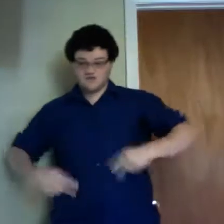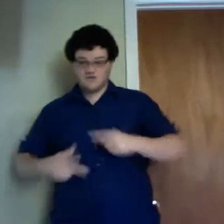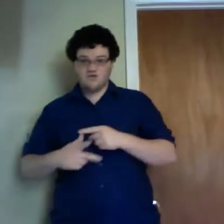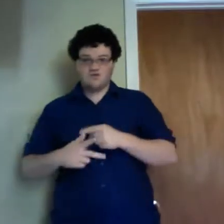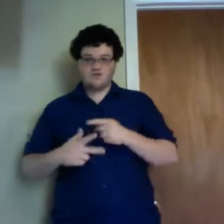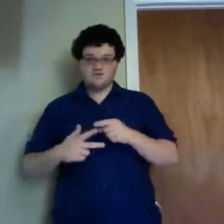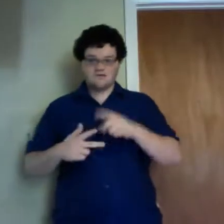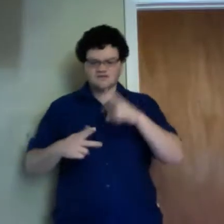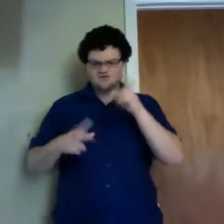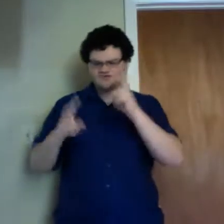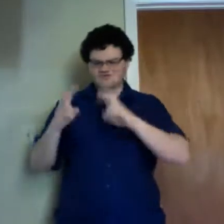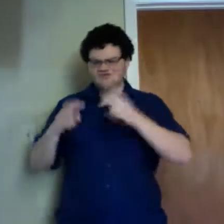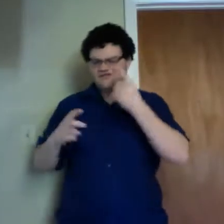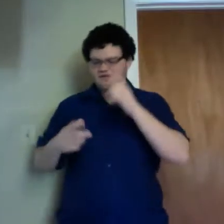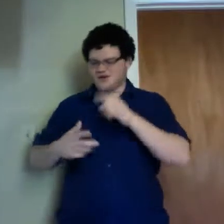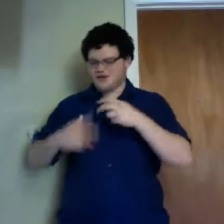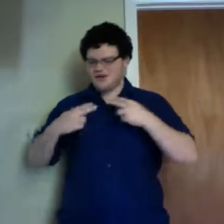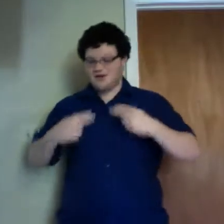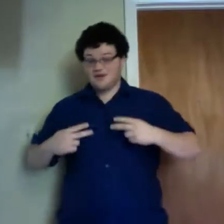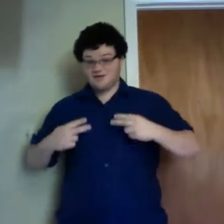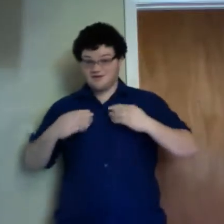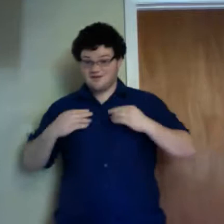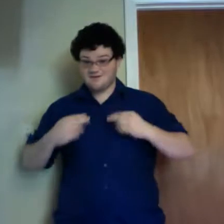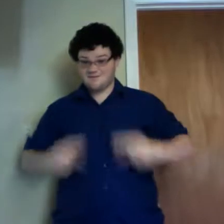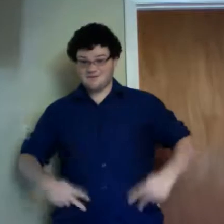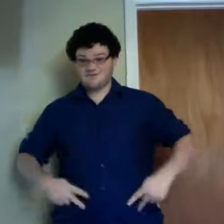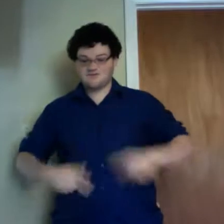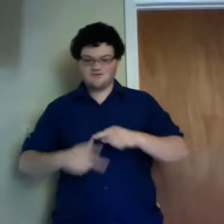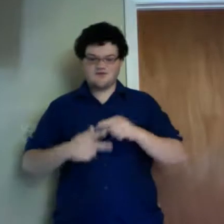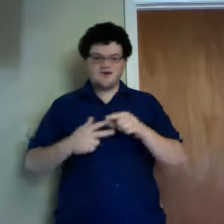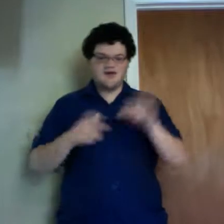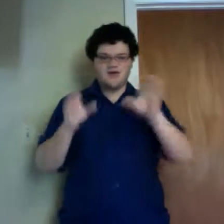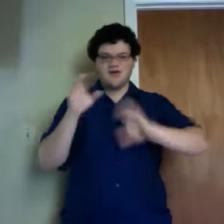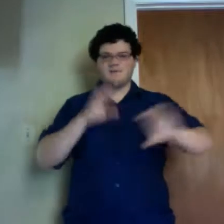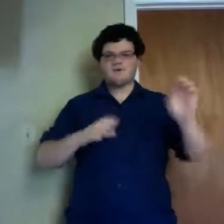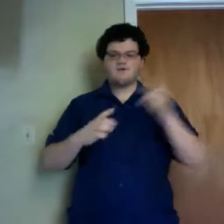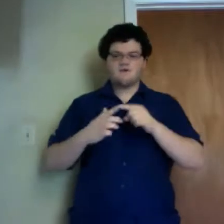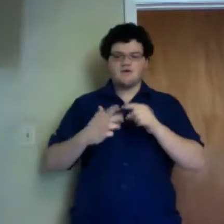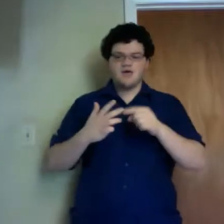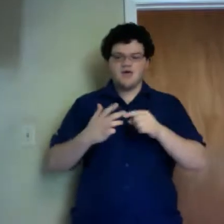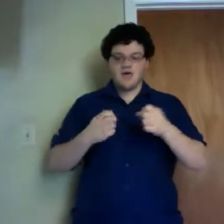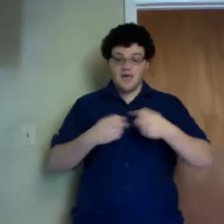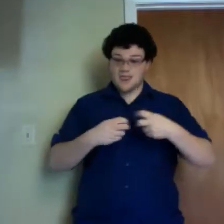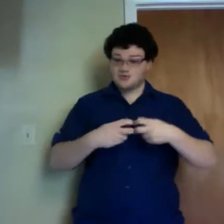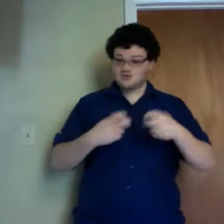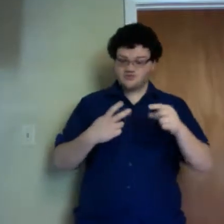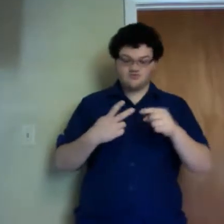electrical, and biological. Then look at each work area to see if any of these